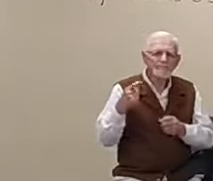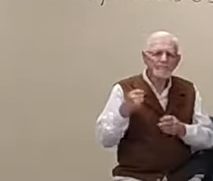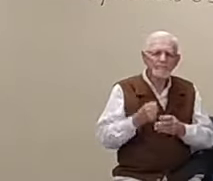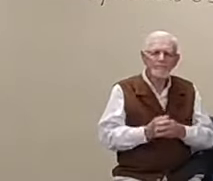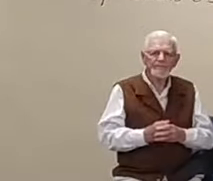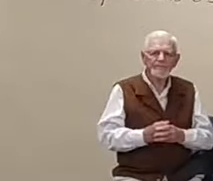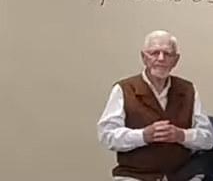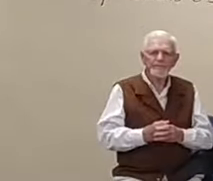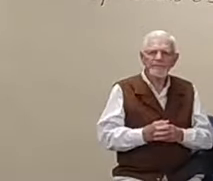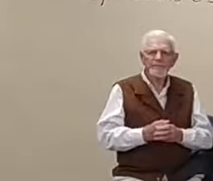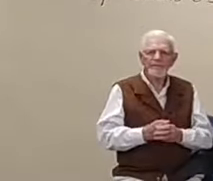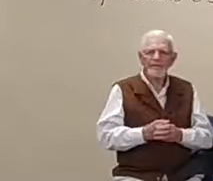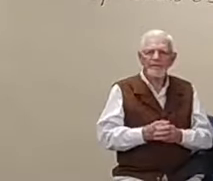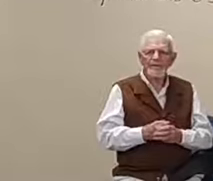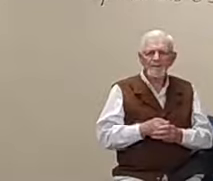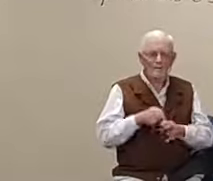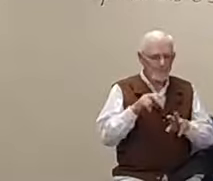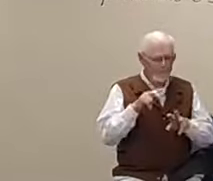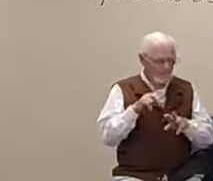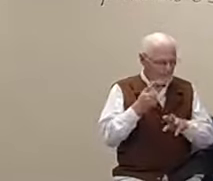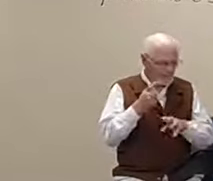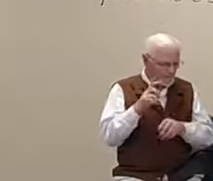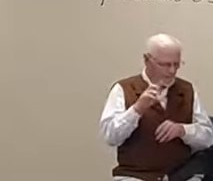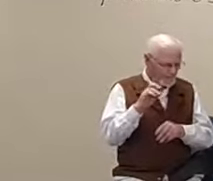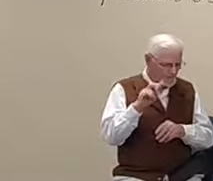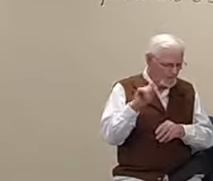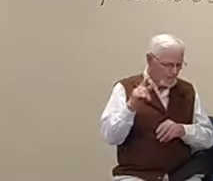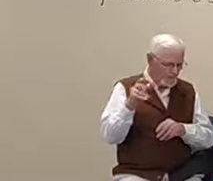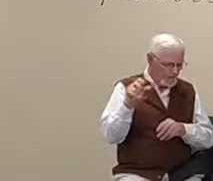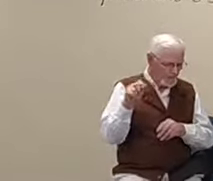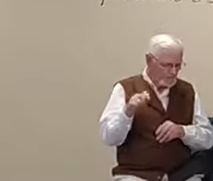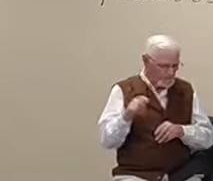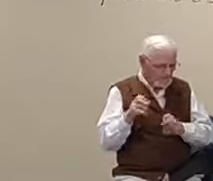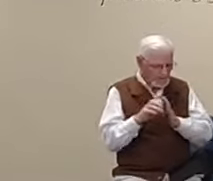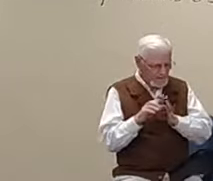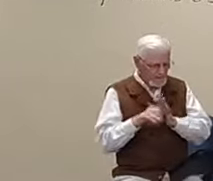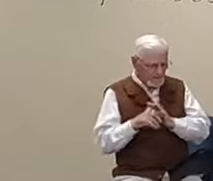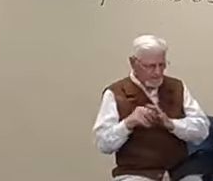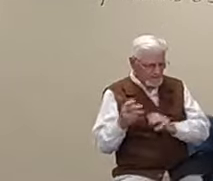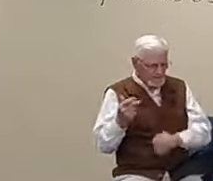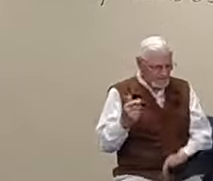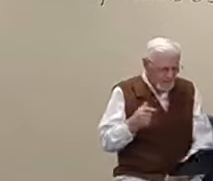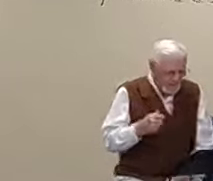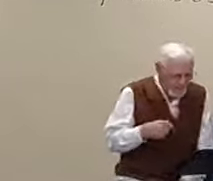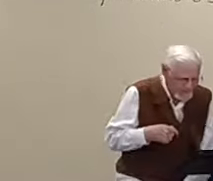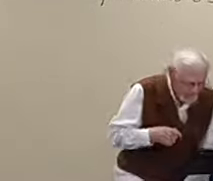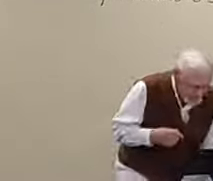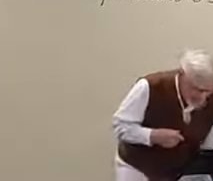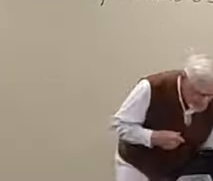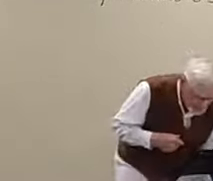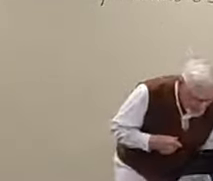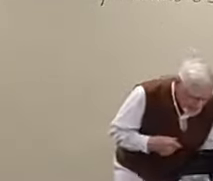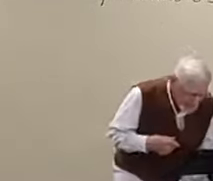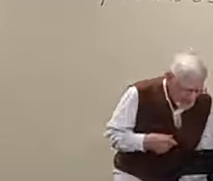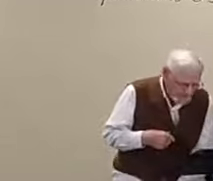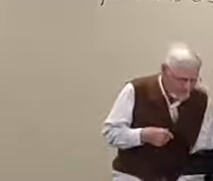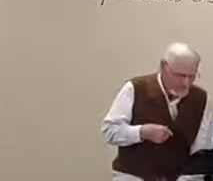But yeah, look at 1 Corinthians chapter 13. And here he said, you know, for a long time, I never